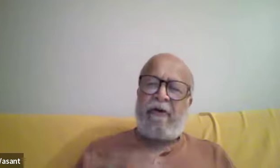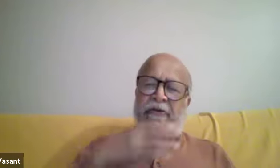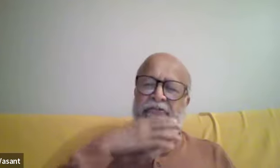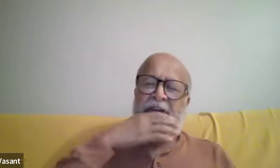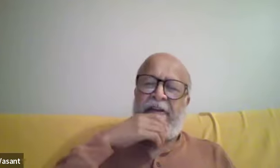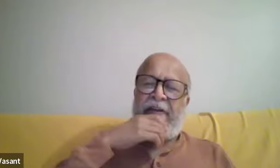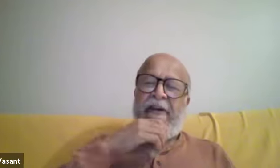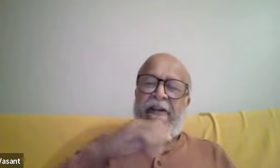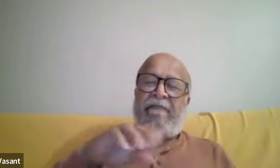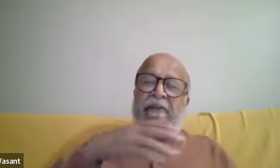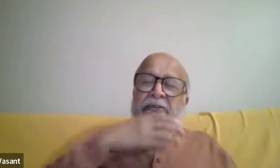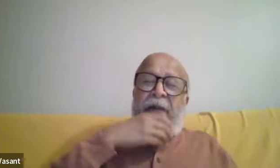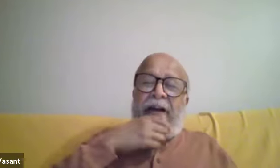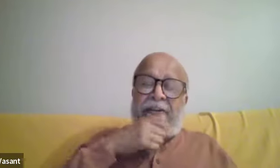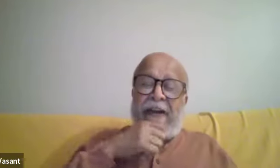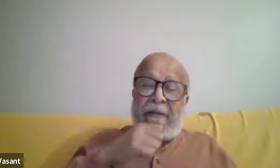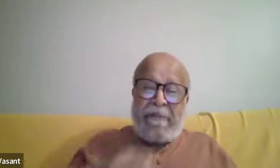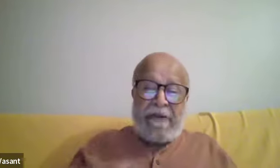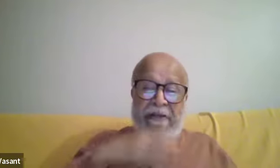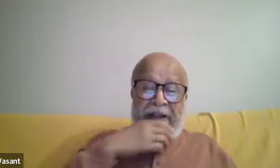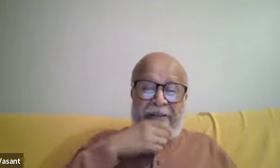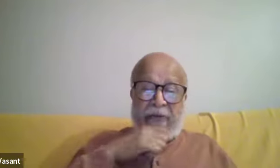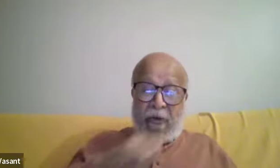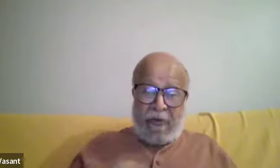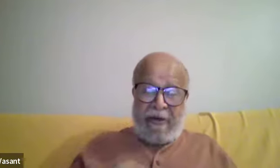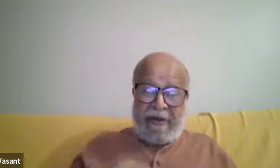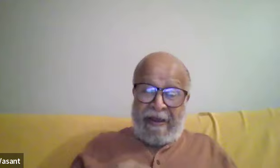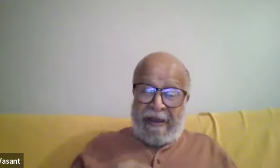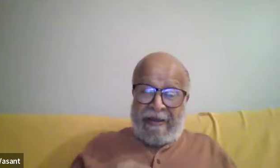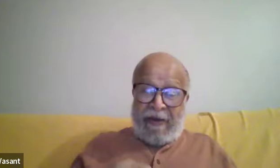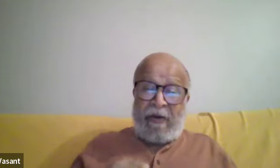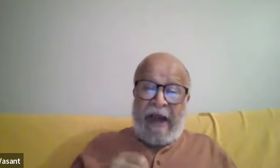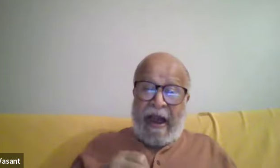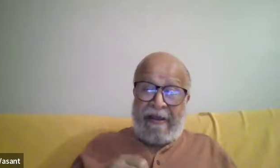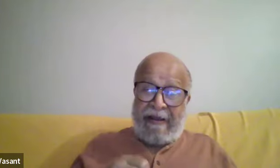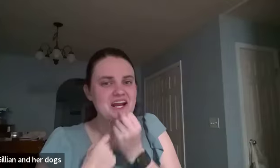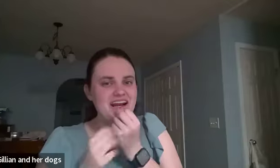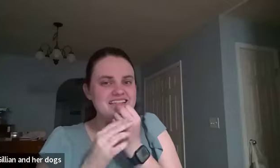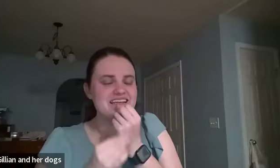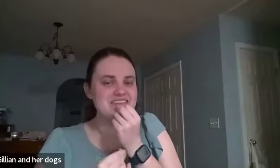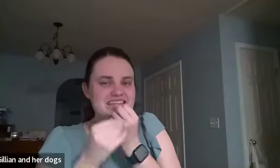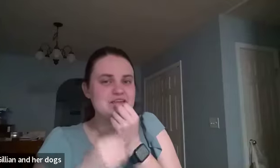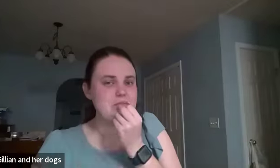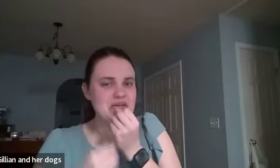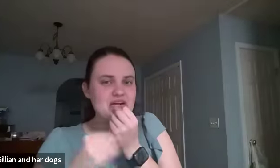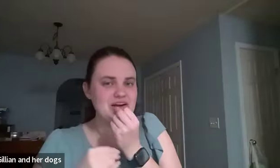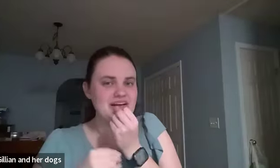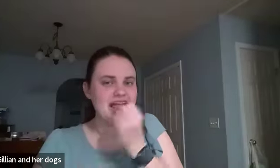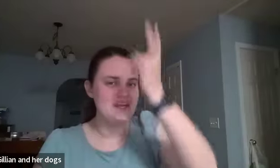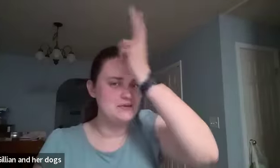goat usually referred to by his little beard that he's grown? He's an well, that's old why it's guy. down here. It's like this is the beard, and then you